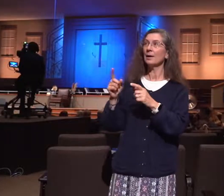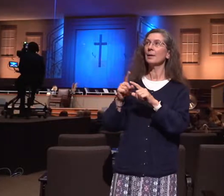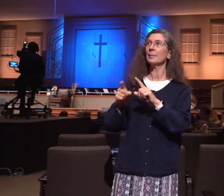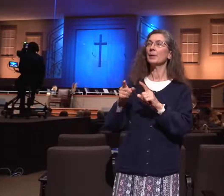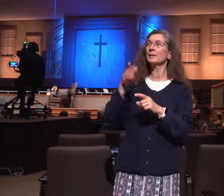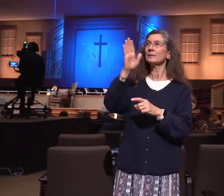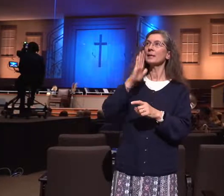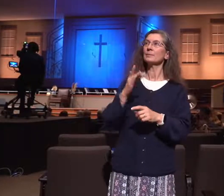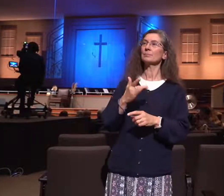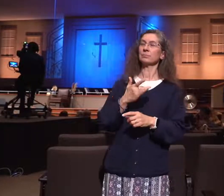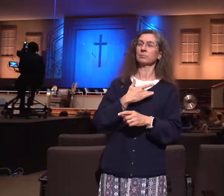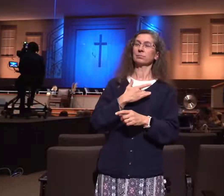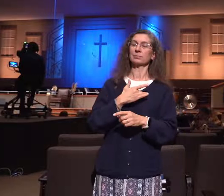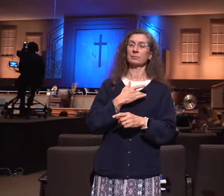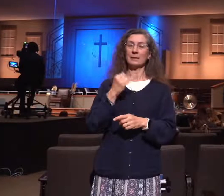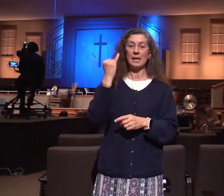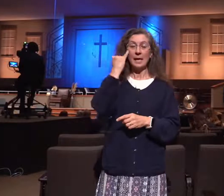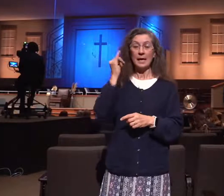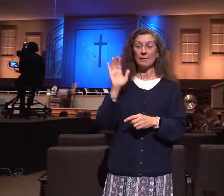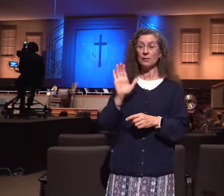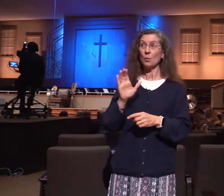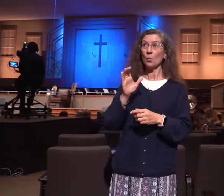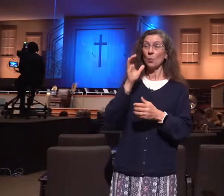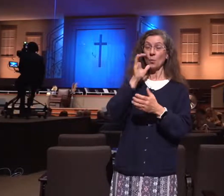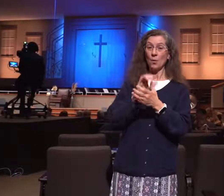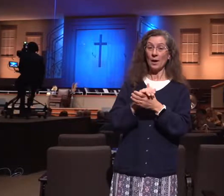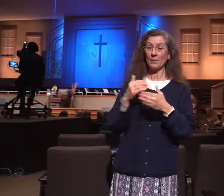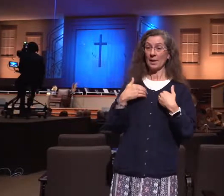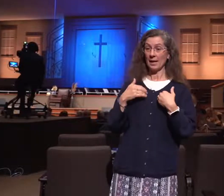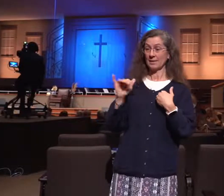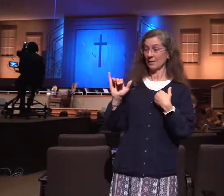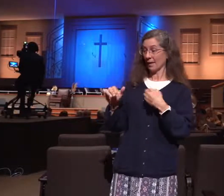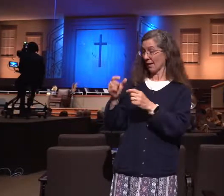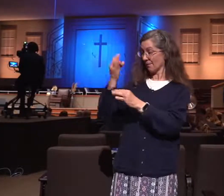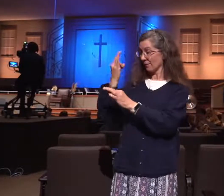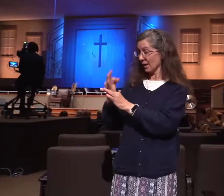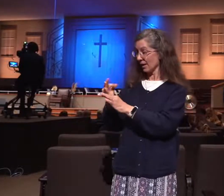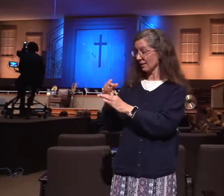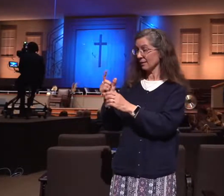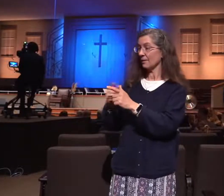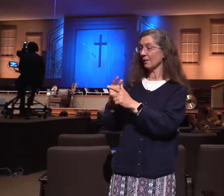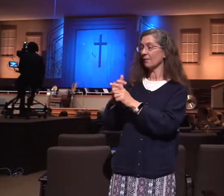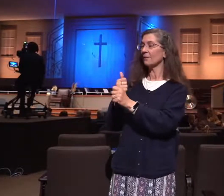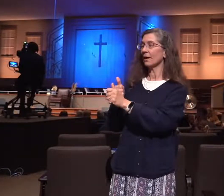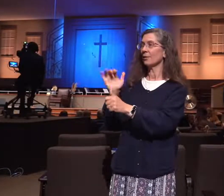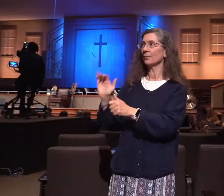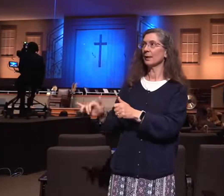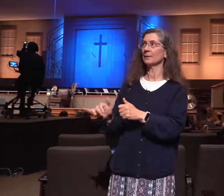well, hey, if your wife has that much faith, you ought to do what she told you to do.